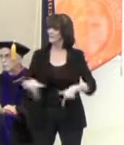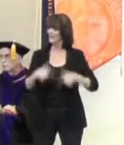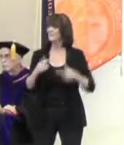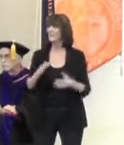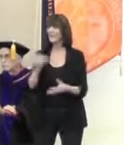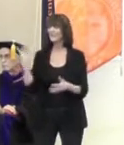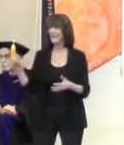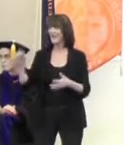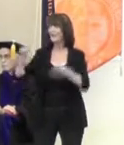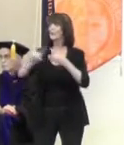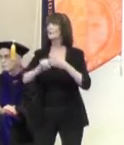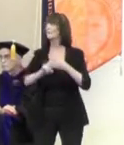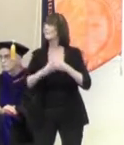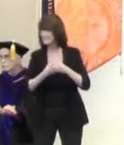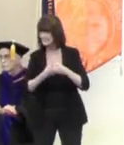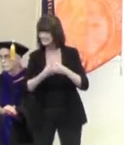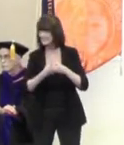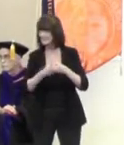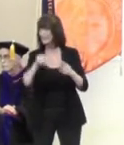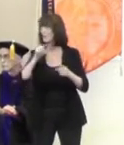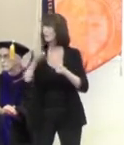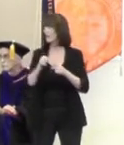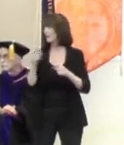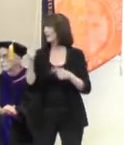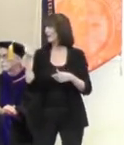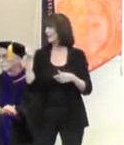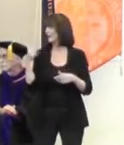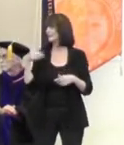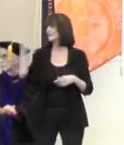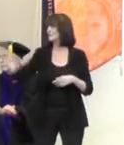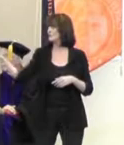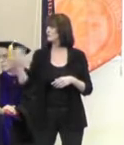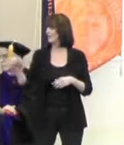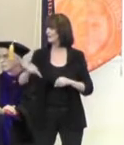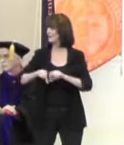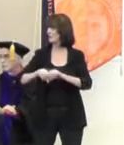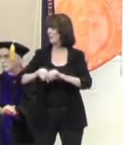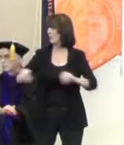commences when they give you the diploma.